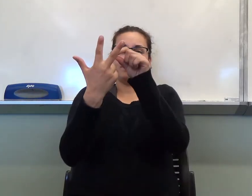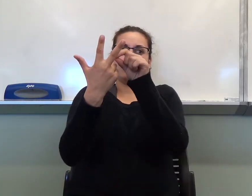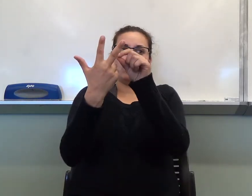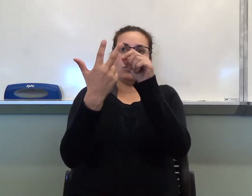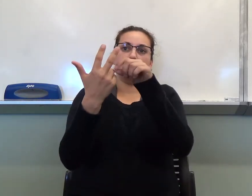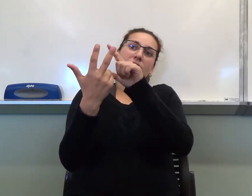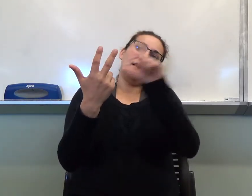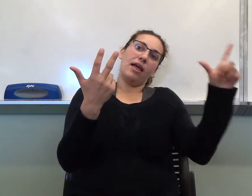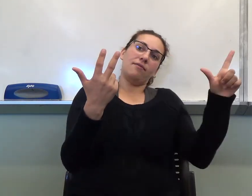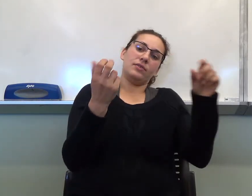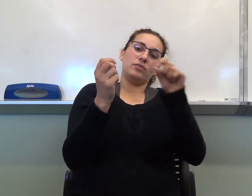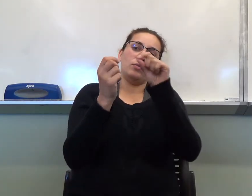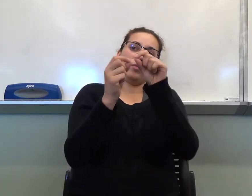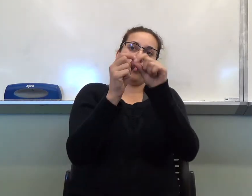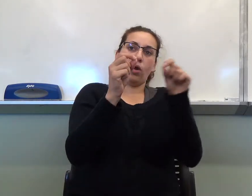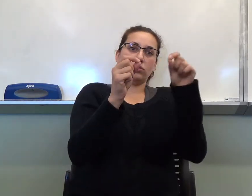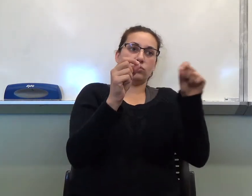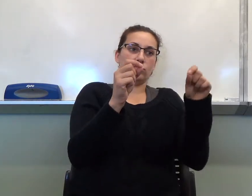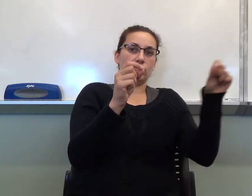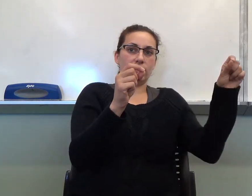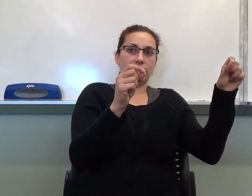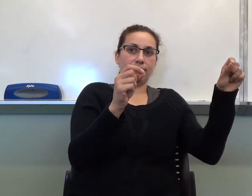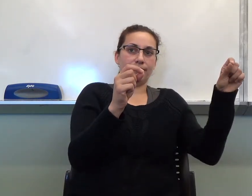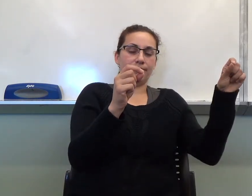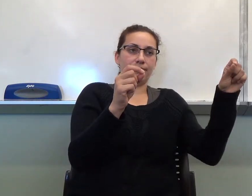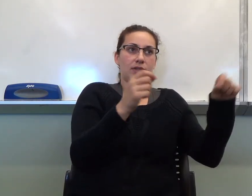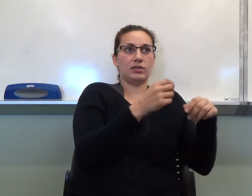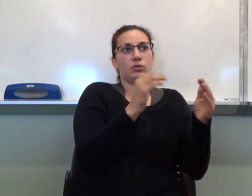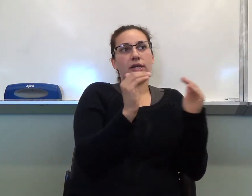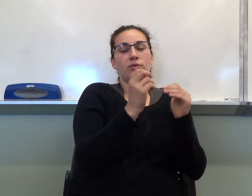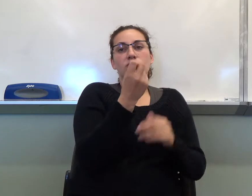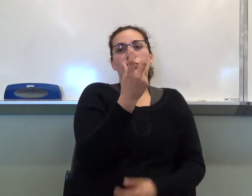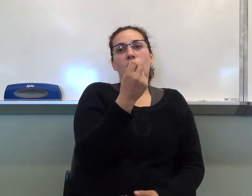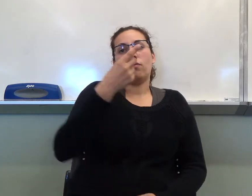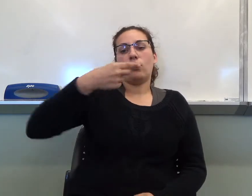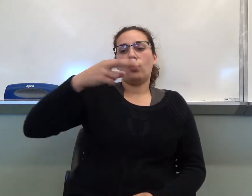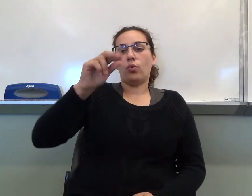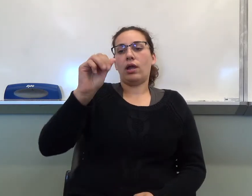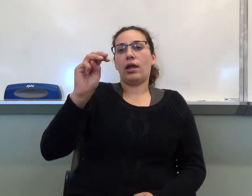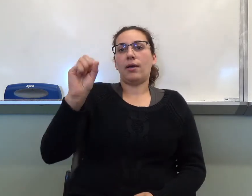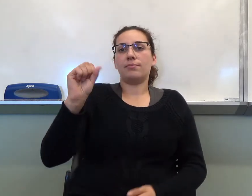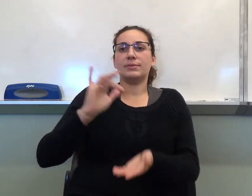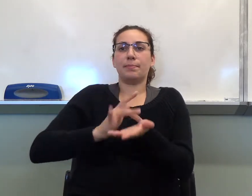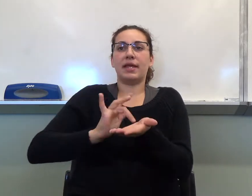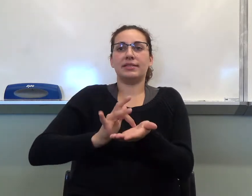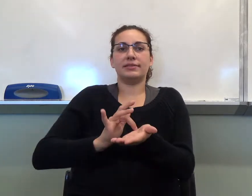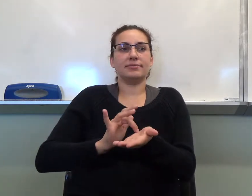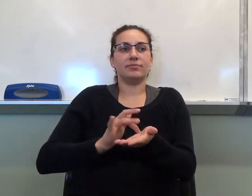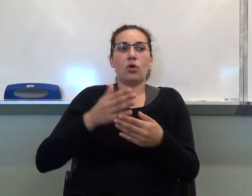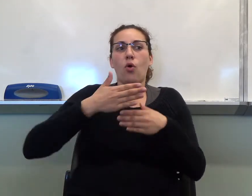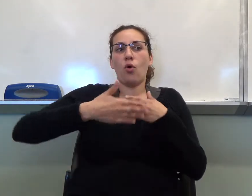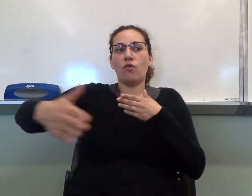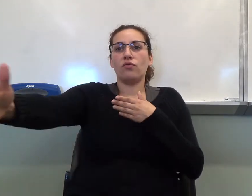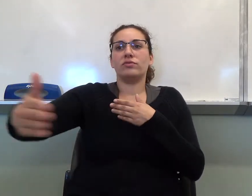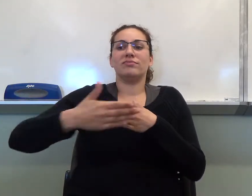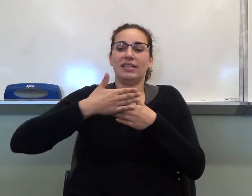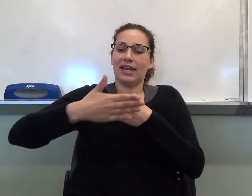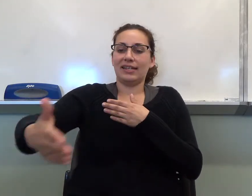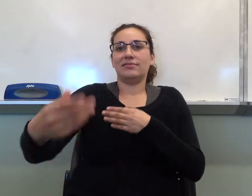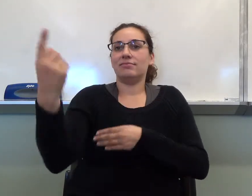left, it's 12 grams. 12 grams of medicine over a period of 10 days, so it's